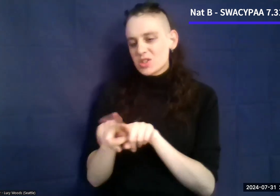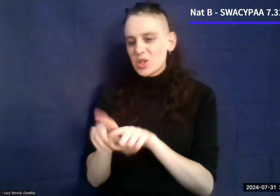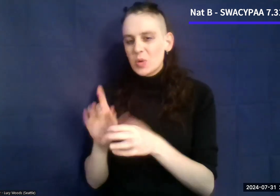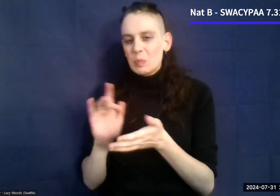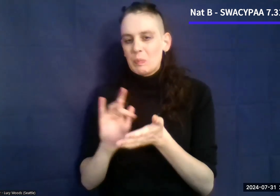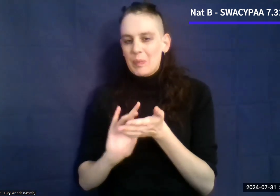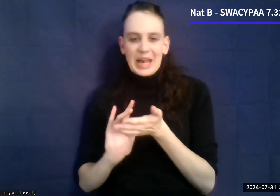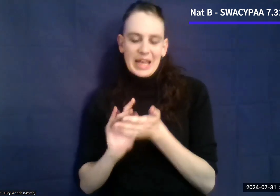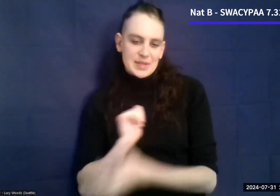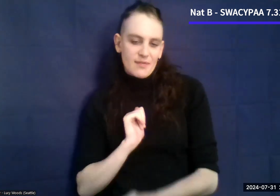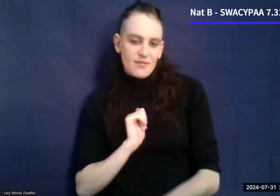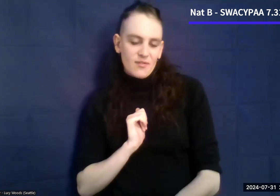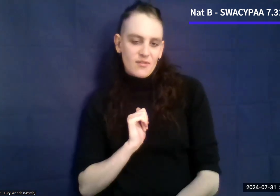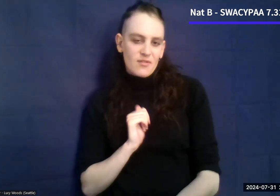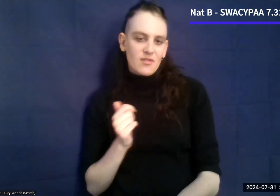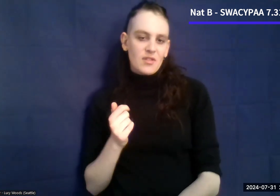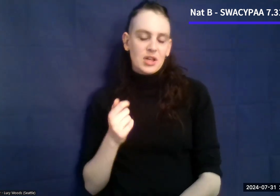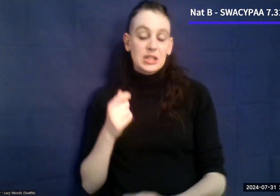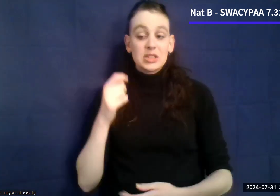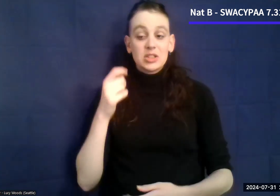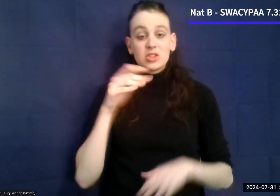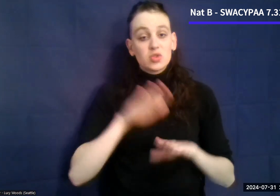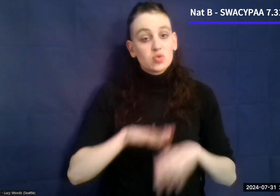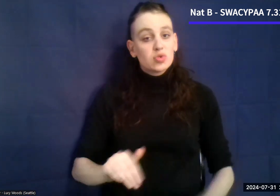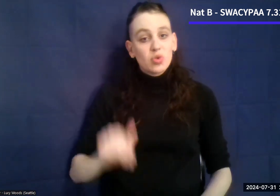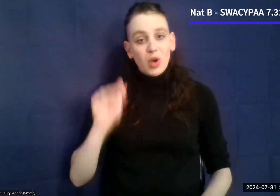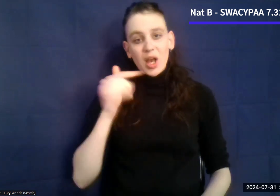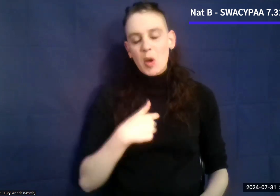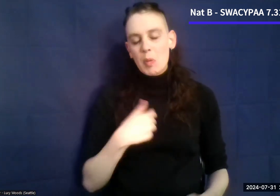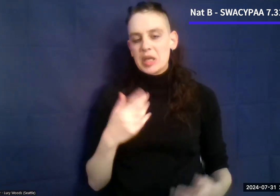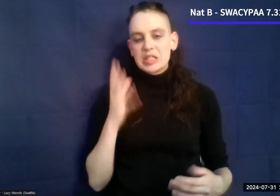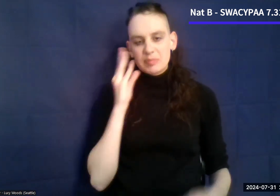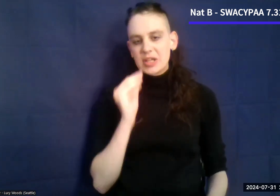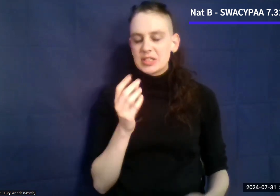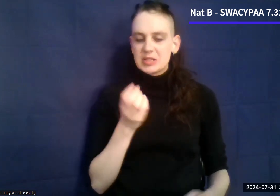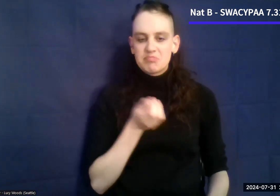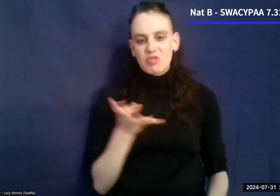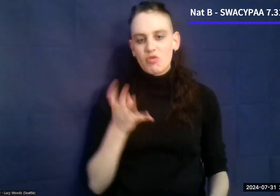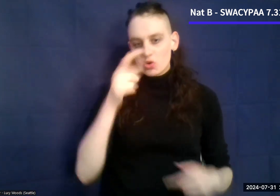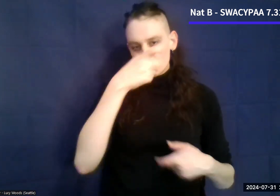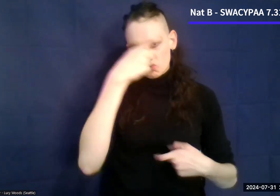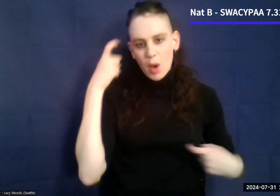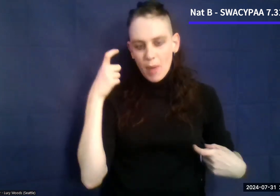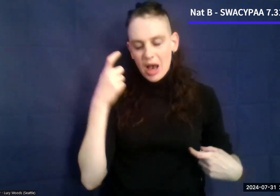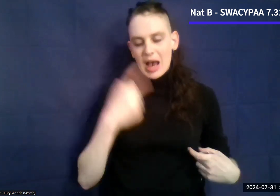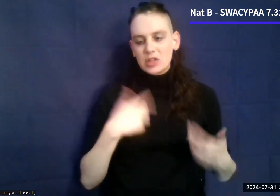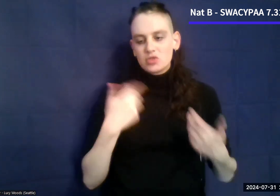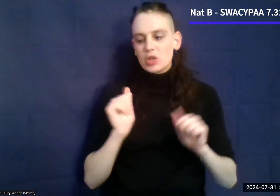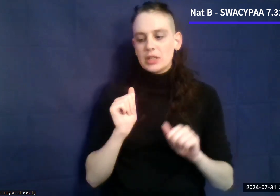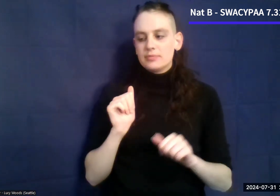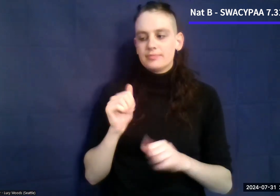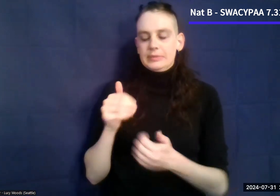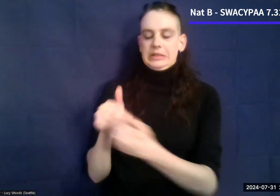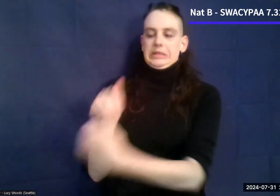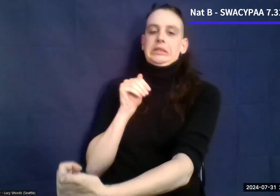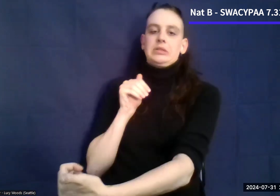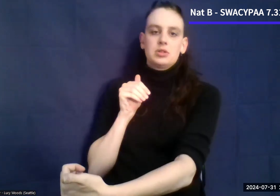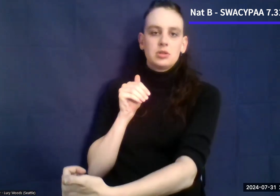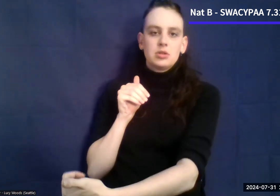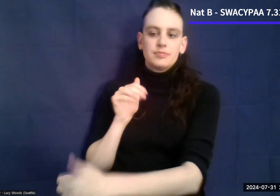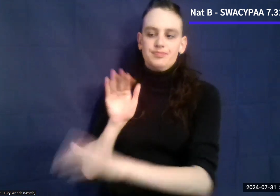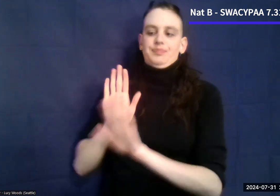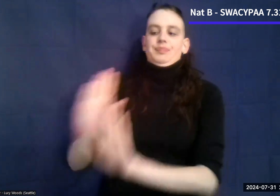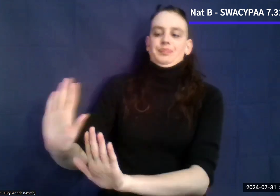as a kid, and I guess that's I was just trying to block out my existence. And it would still